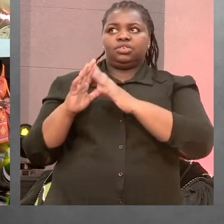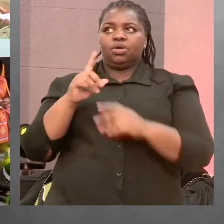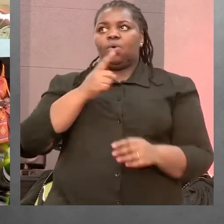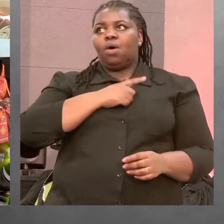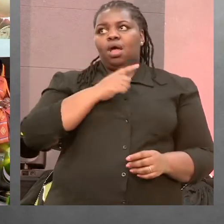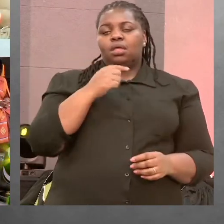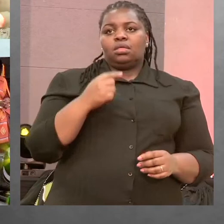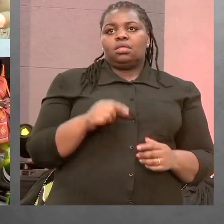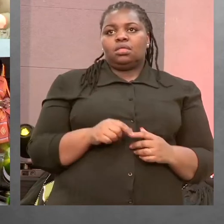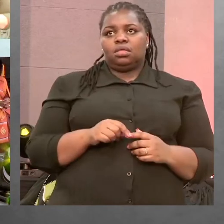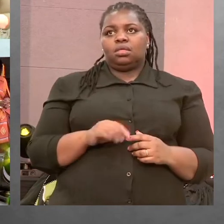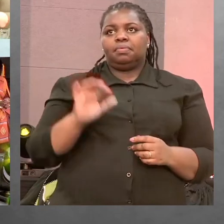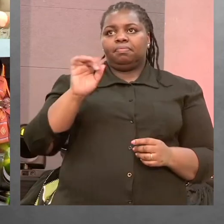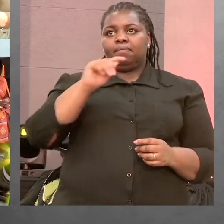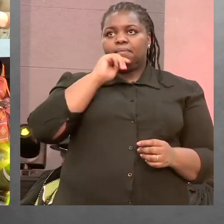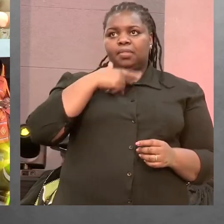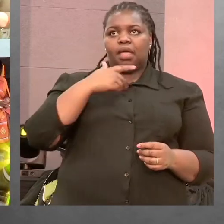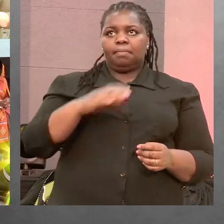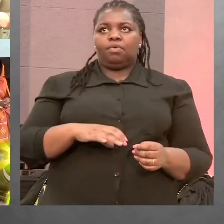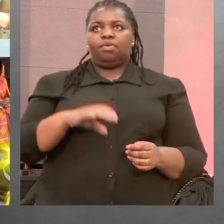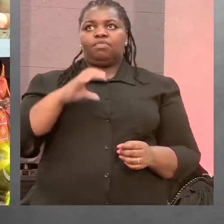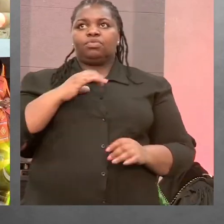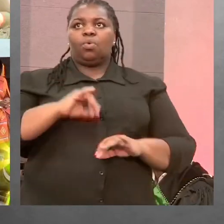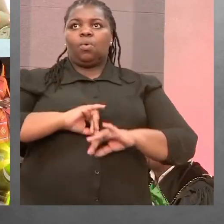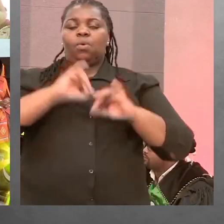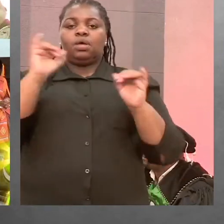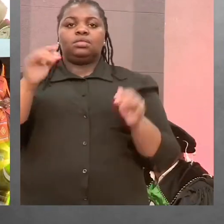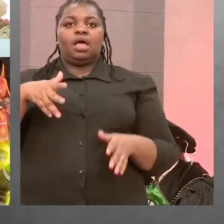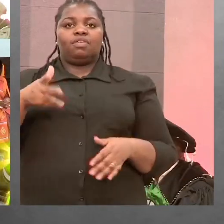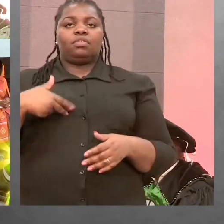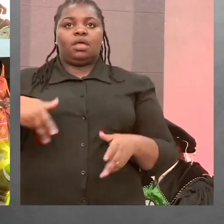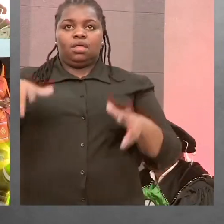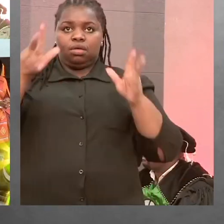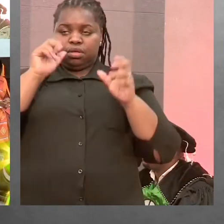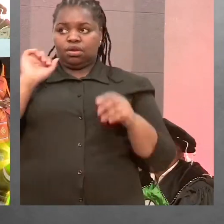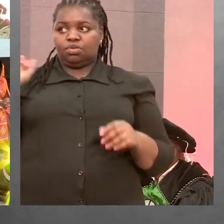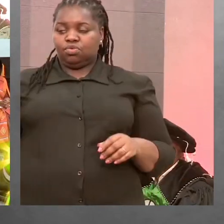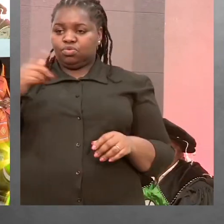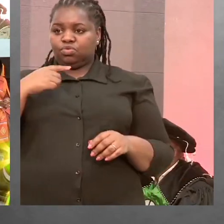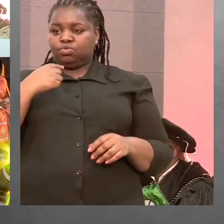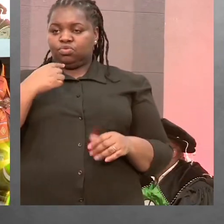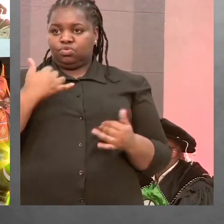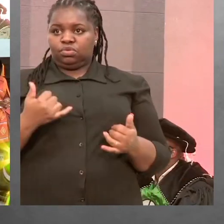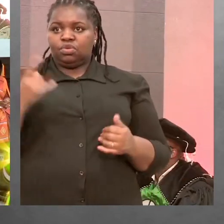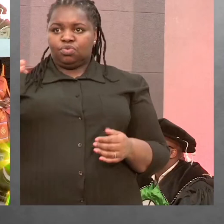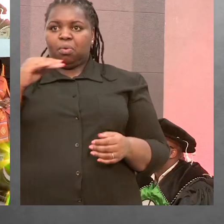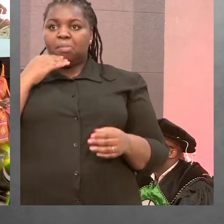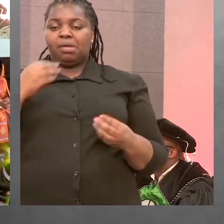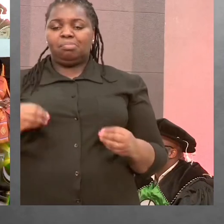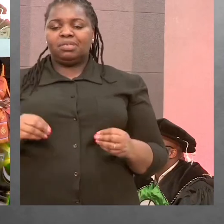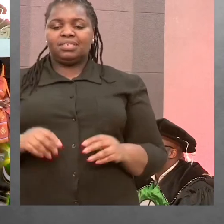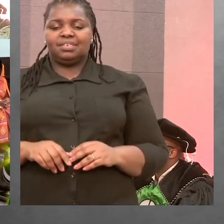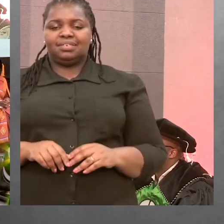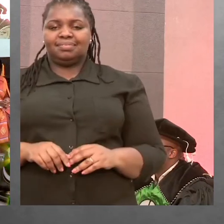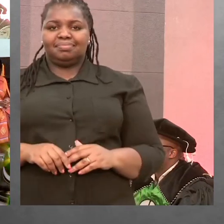because I'm absolutely confident, especially after hearing you today, that you mean business.